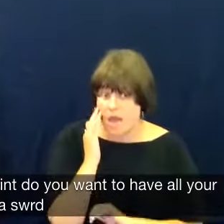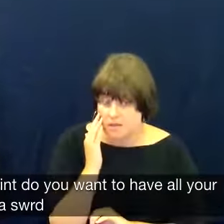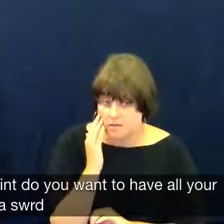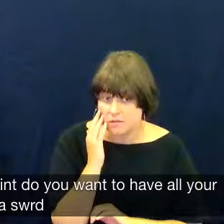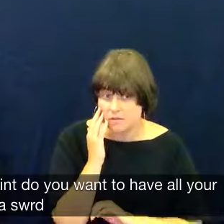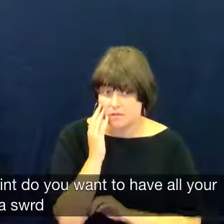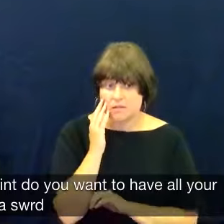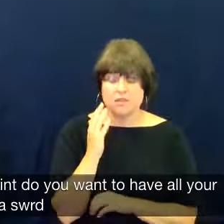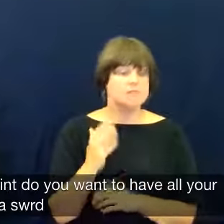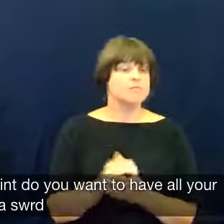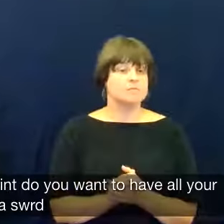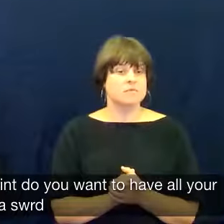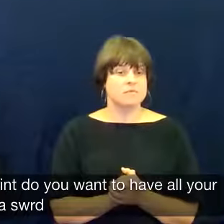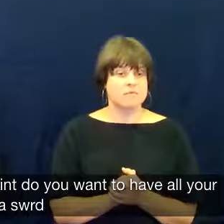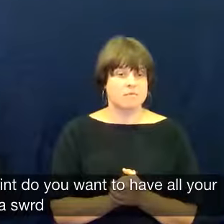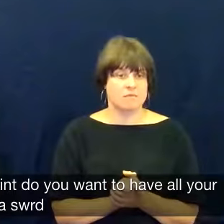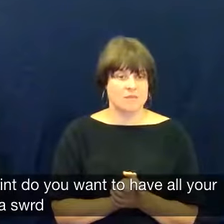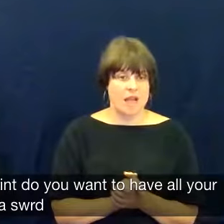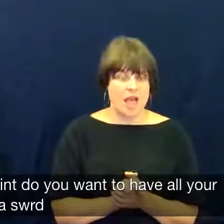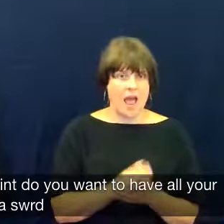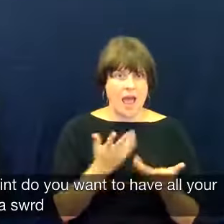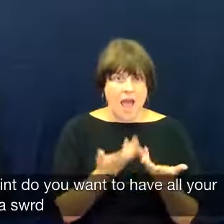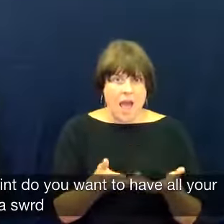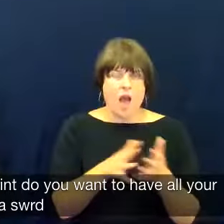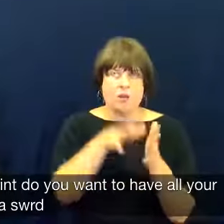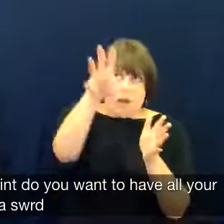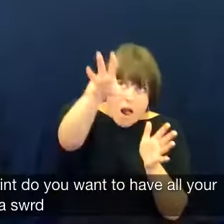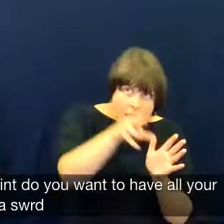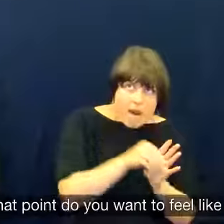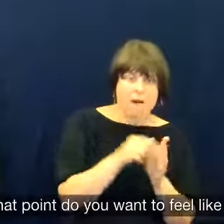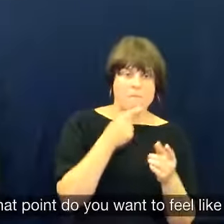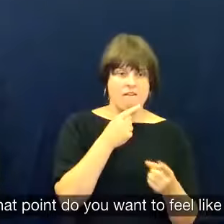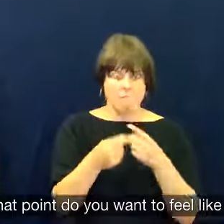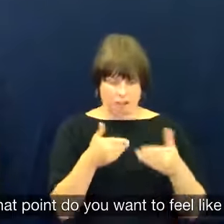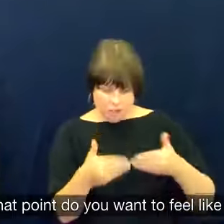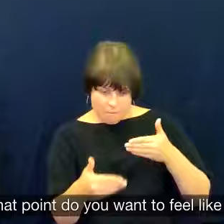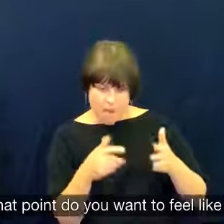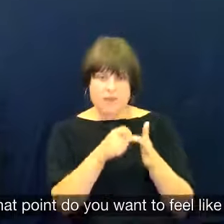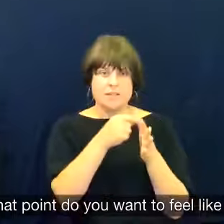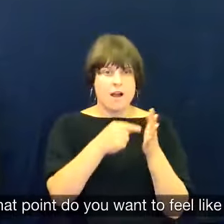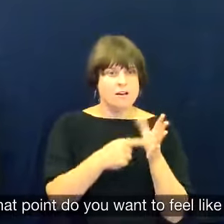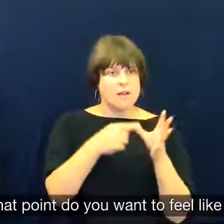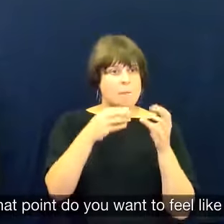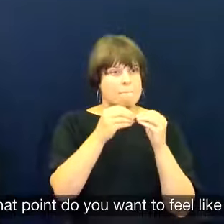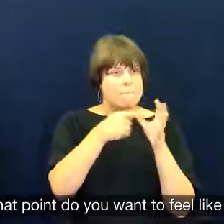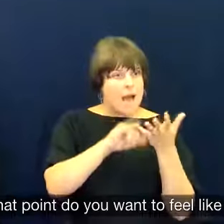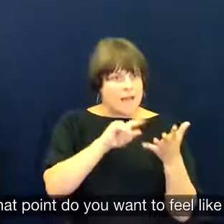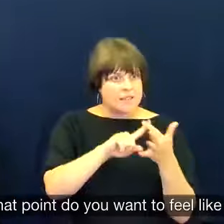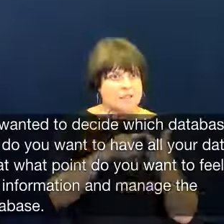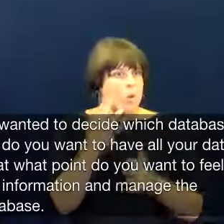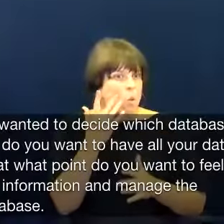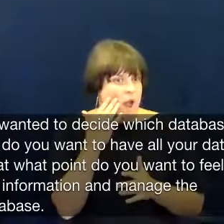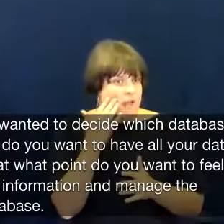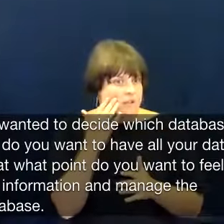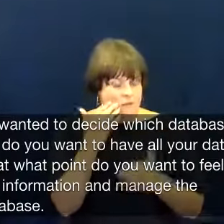point do you want to feel like you are able to extract information and manage the database? So something like that. Does that sort of